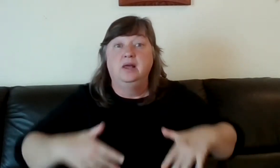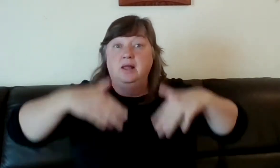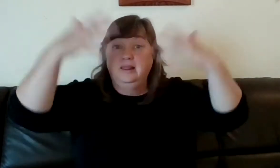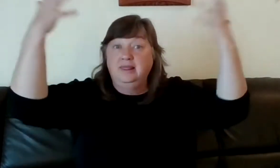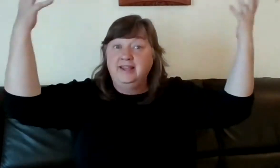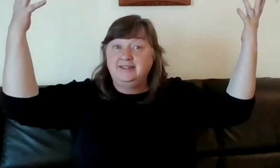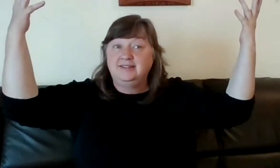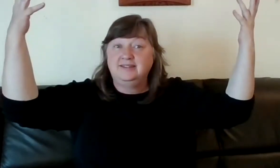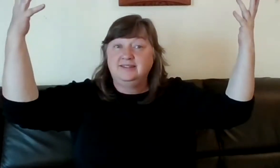Light.